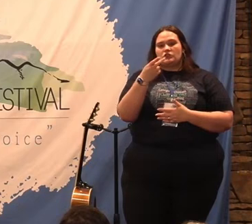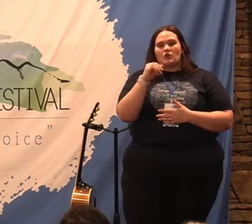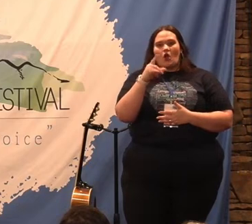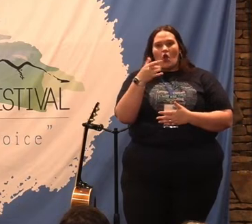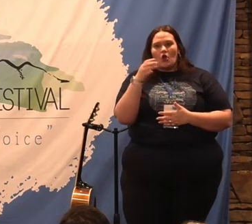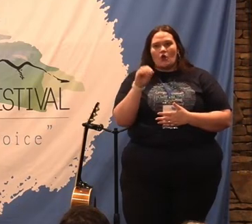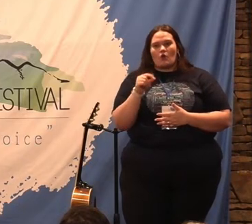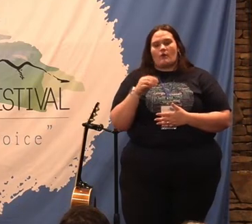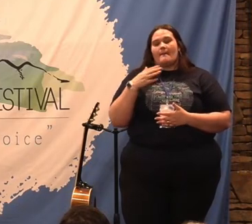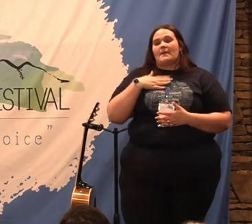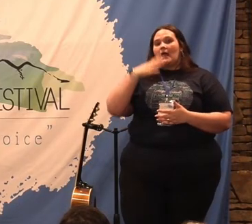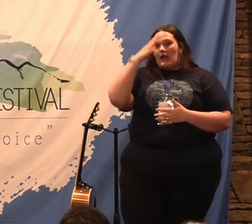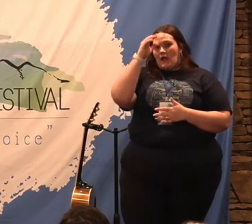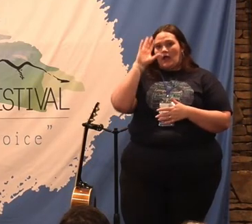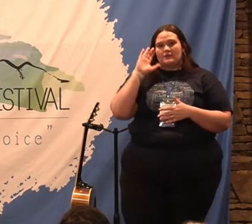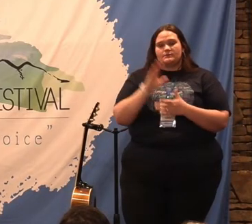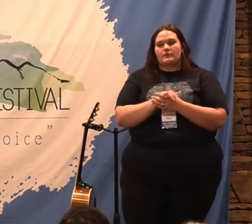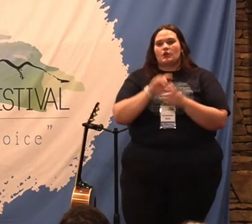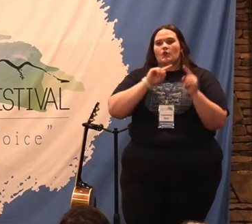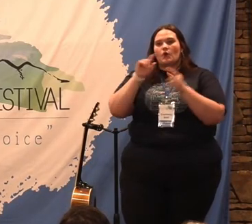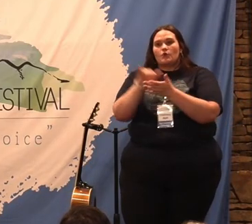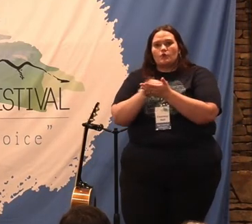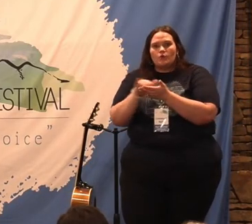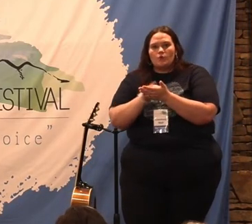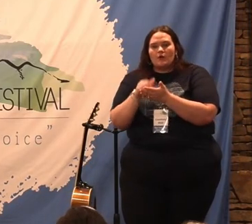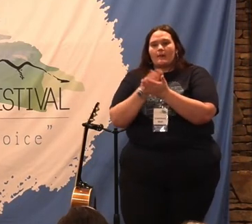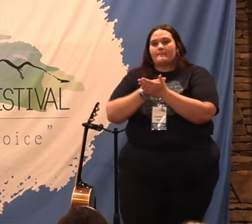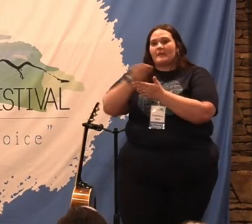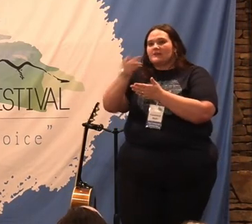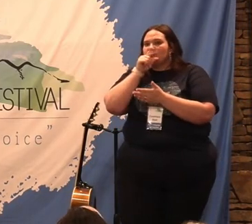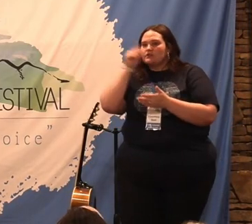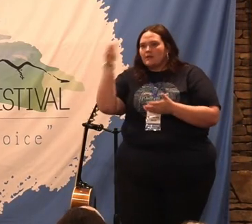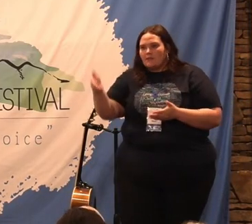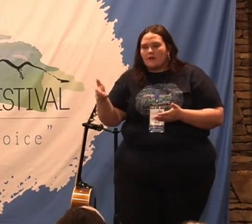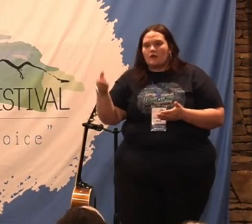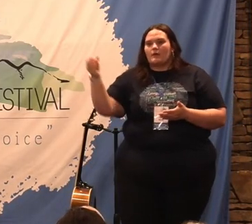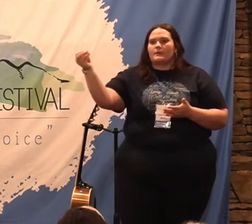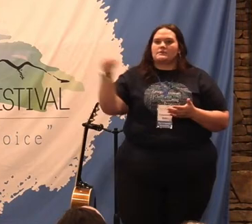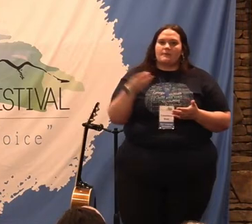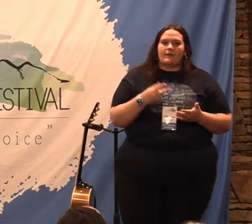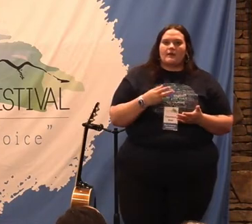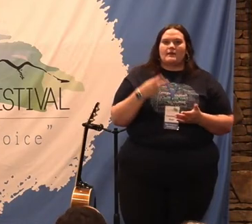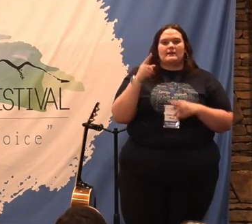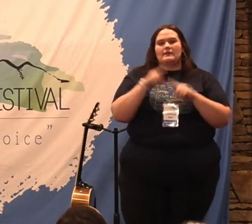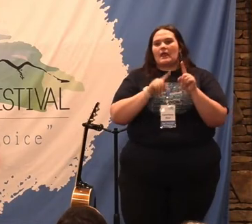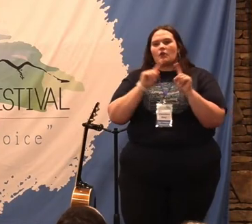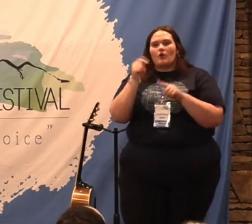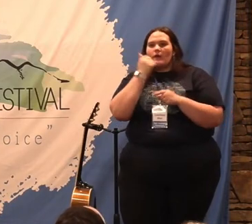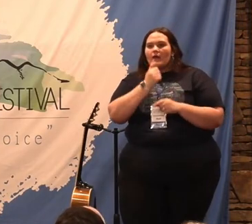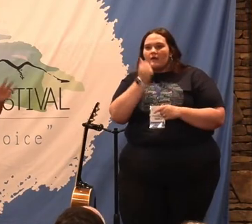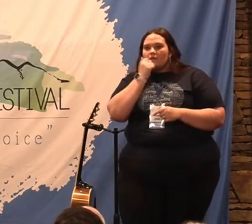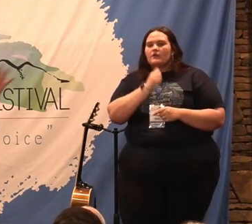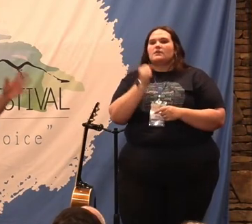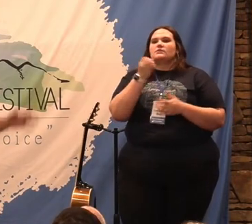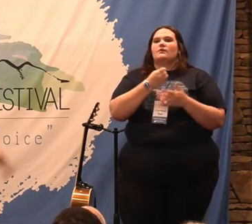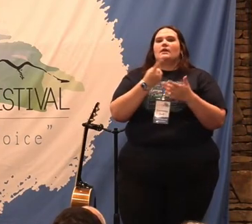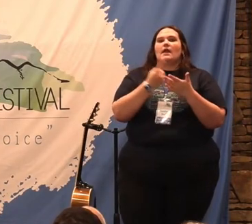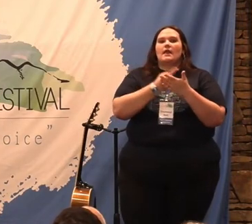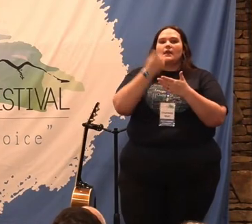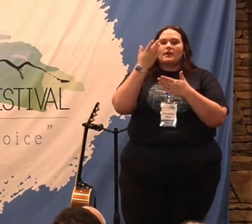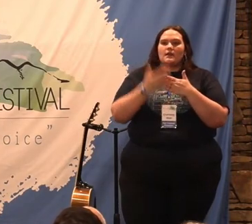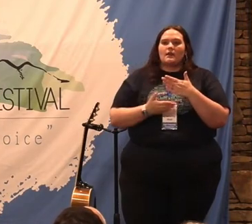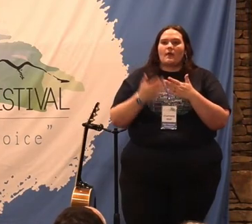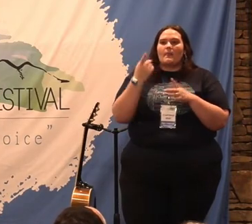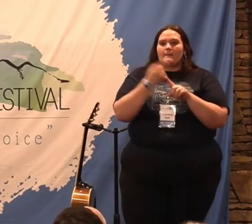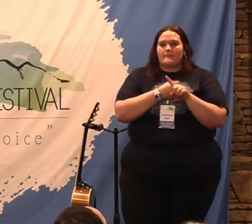buy the chicken there, and then brings it back. He can't go every day, so at the end of the month, he goes and brings the chicken for everybody that